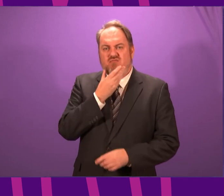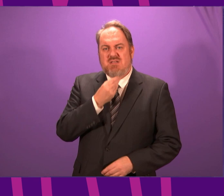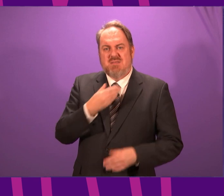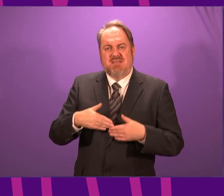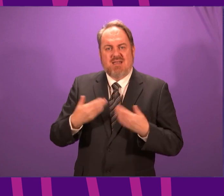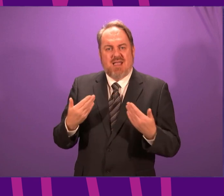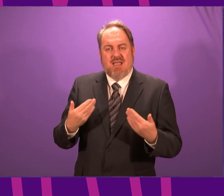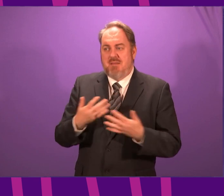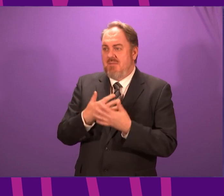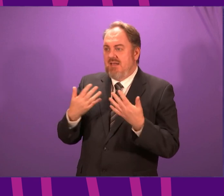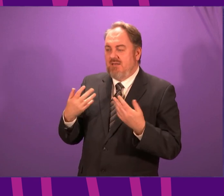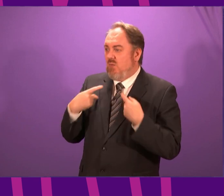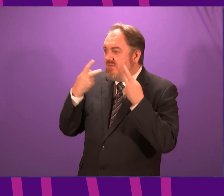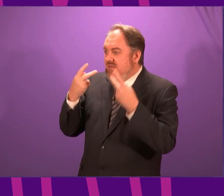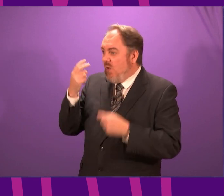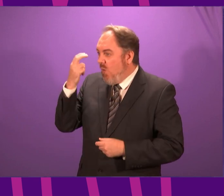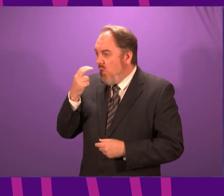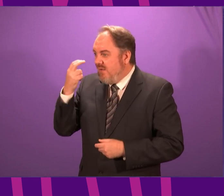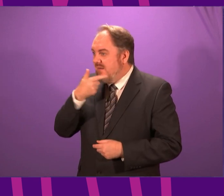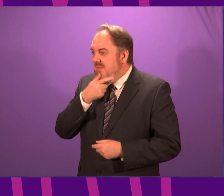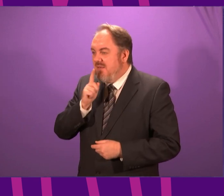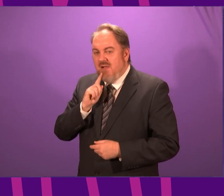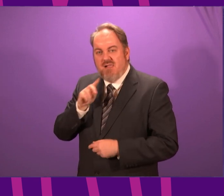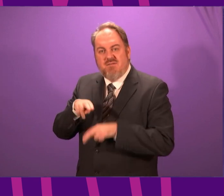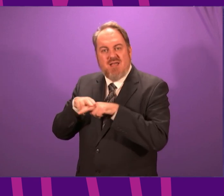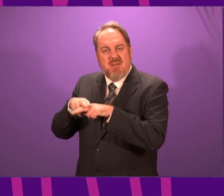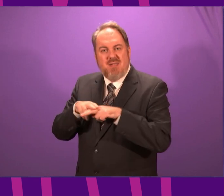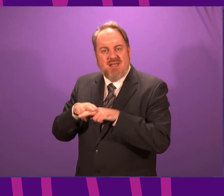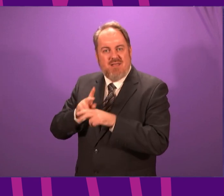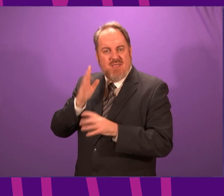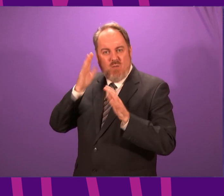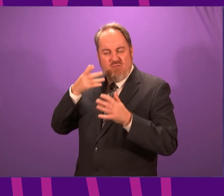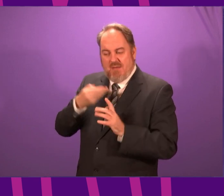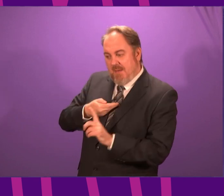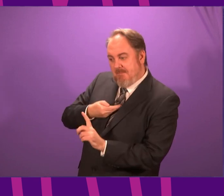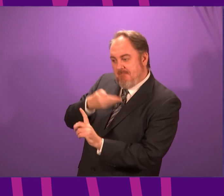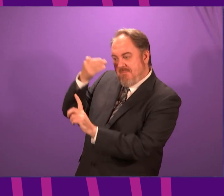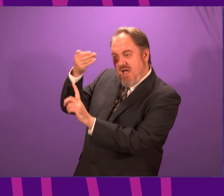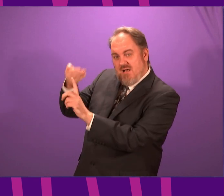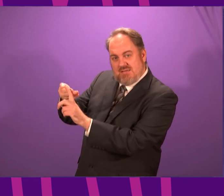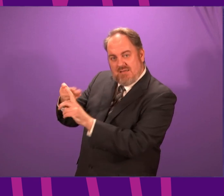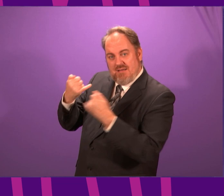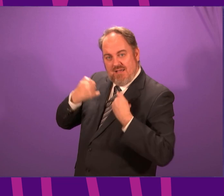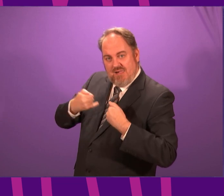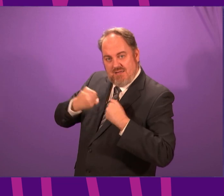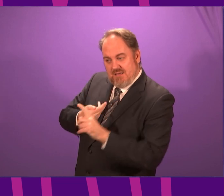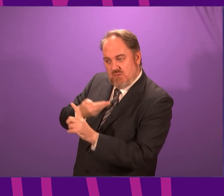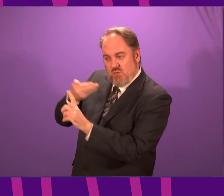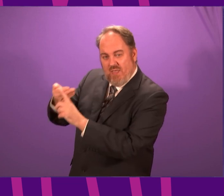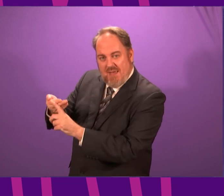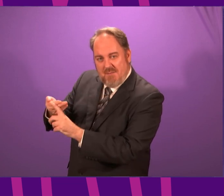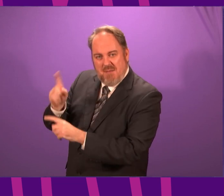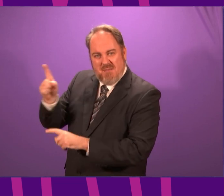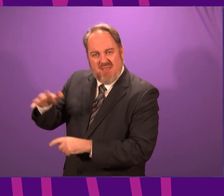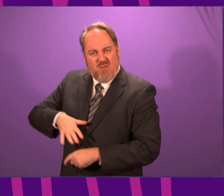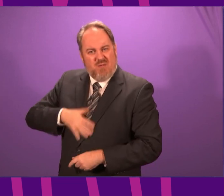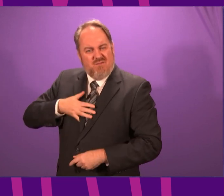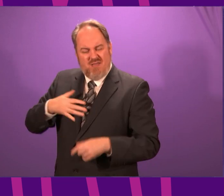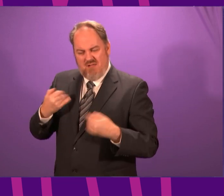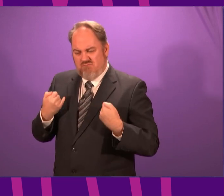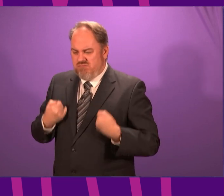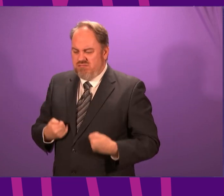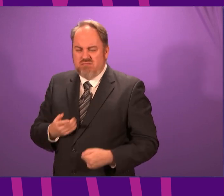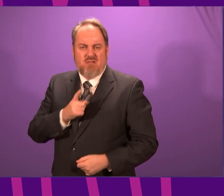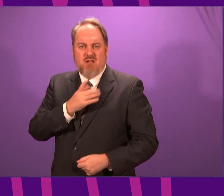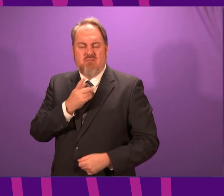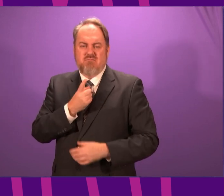see elderly relatives because they're afraid of endangering them, but they know that this will also increase their loneliness. On Sunday, the Deputy First Minister